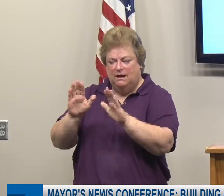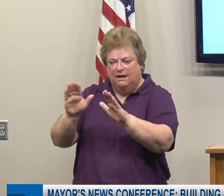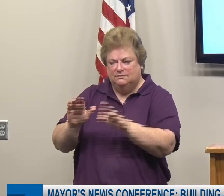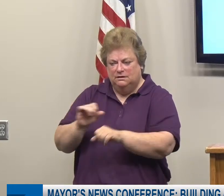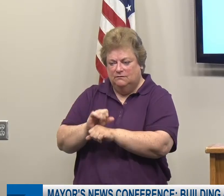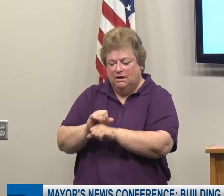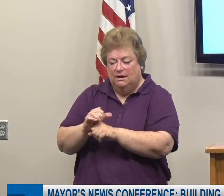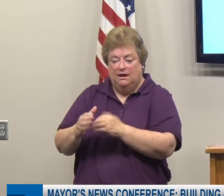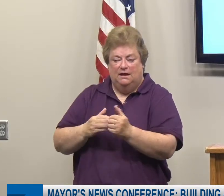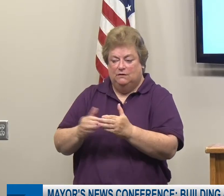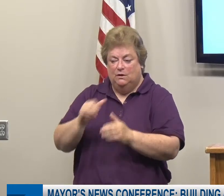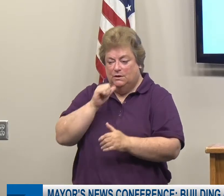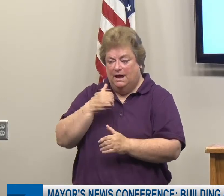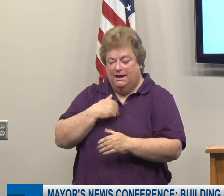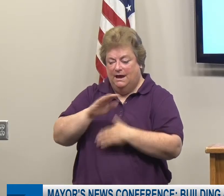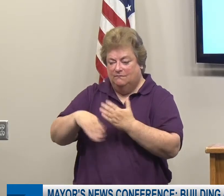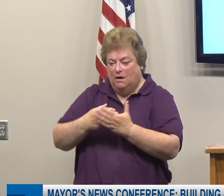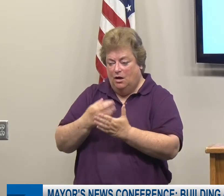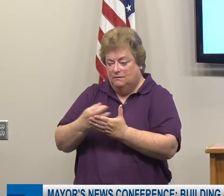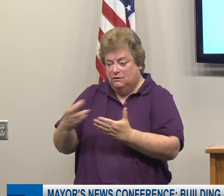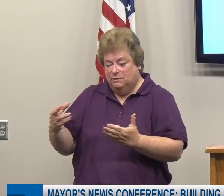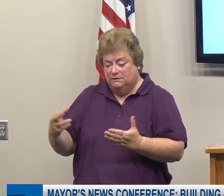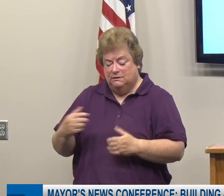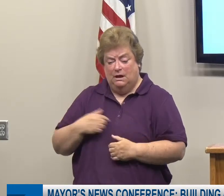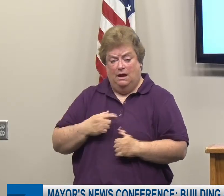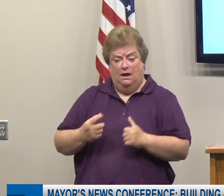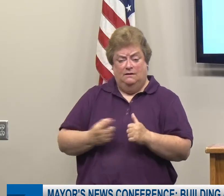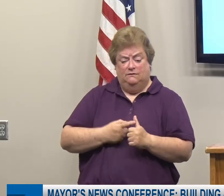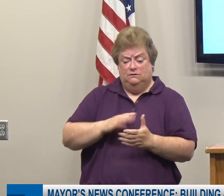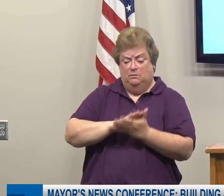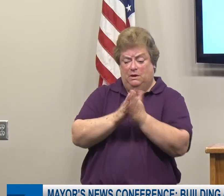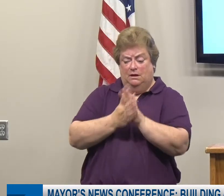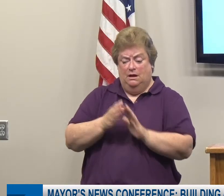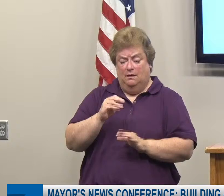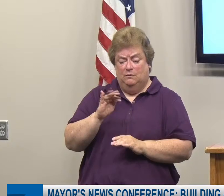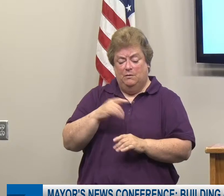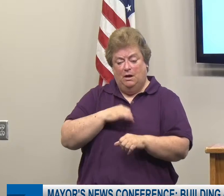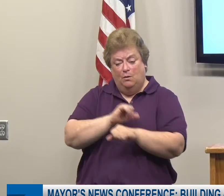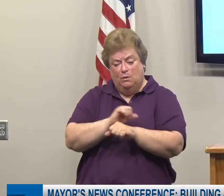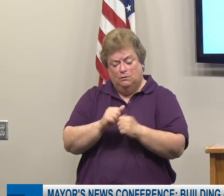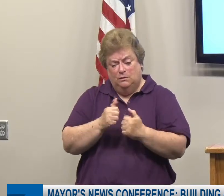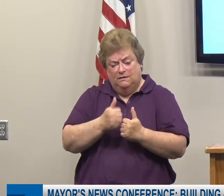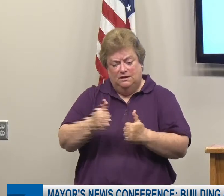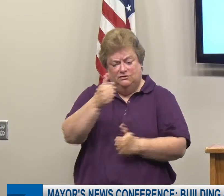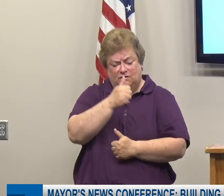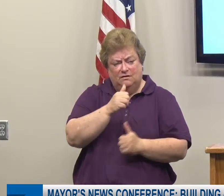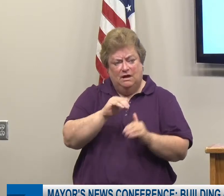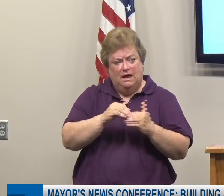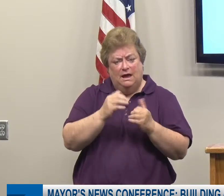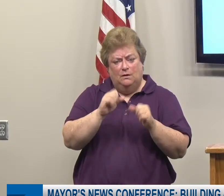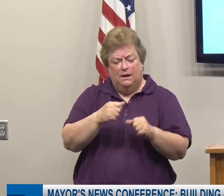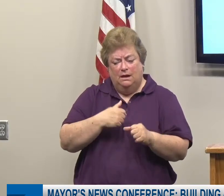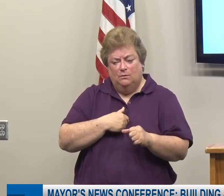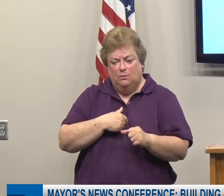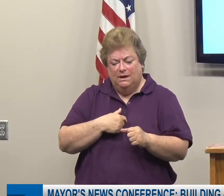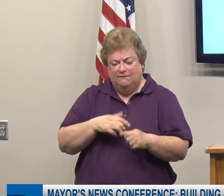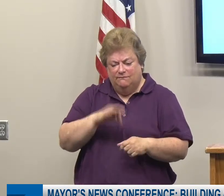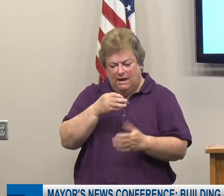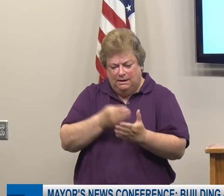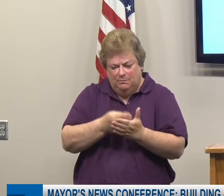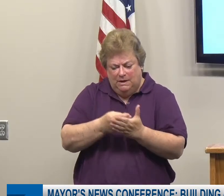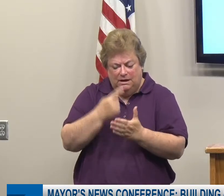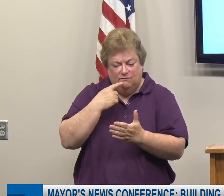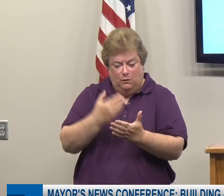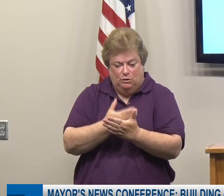of resources. When I first became mayor, I worked with the chief to identify ways to fund the addition of new officers, knowing